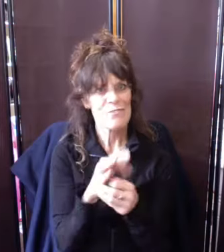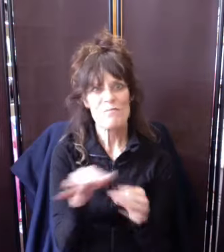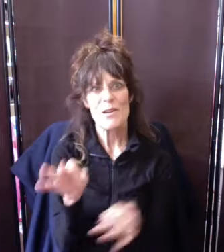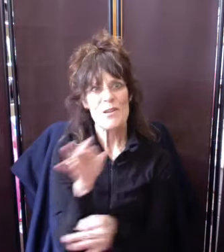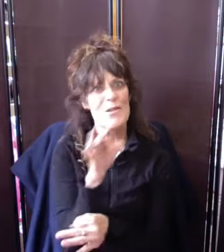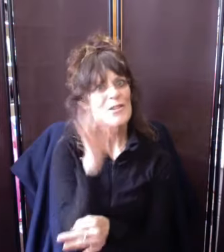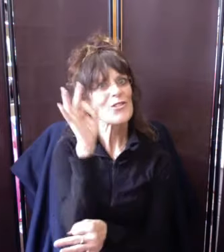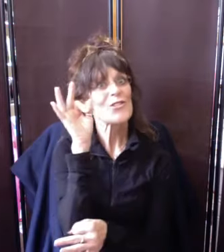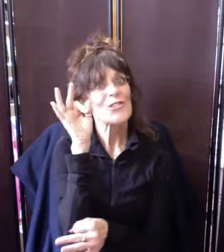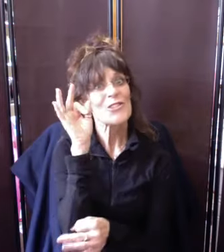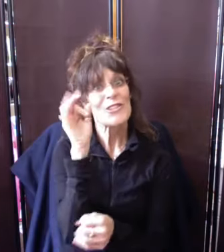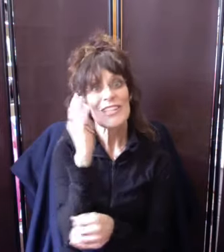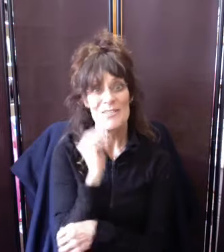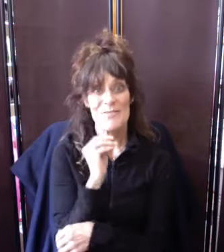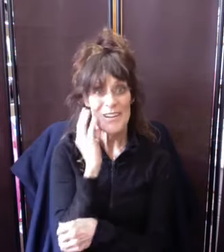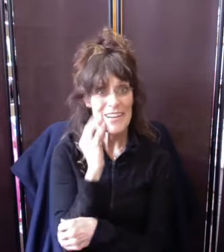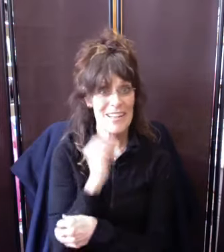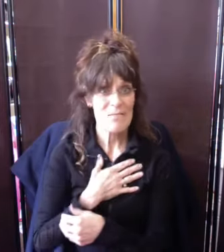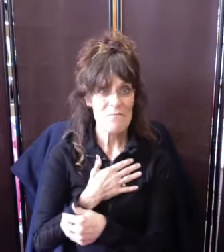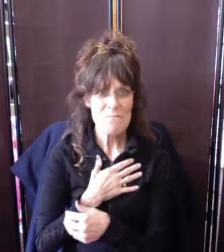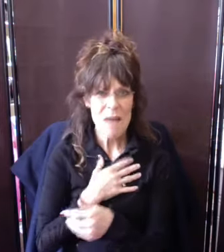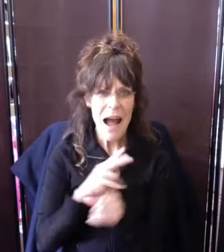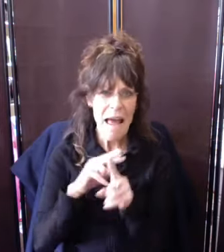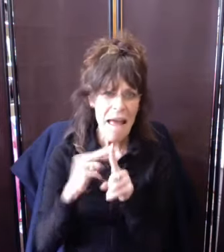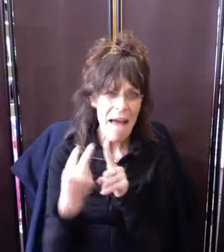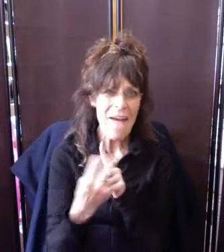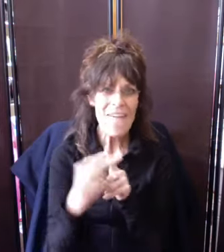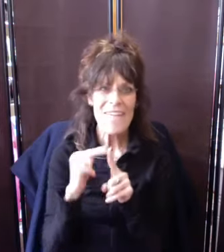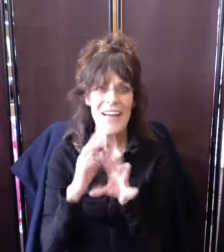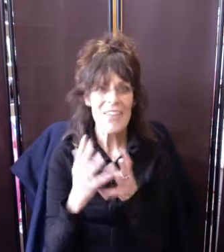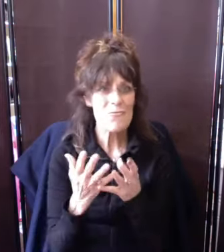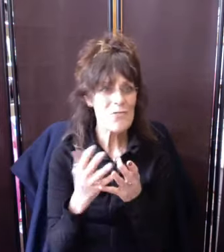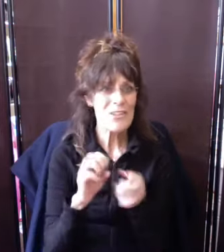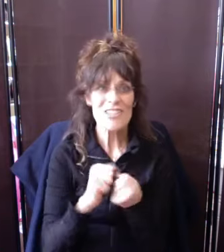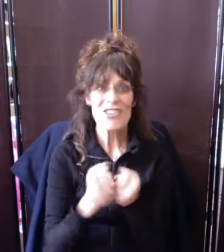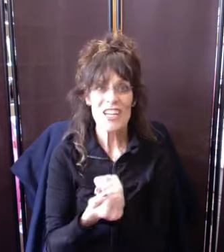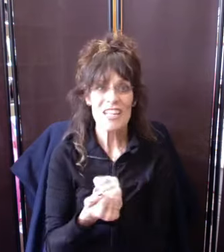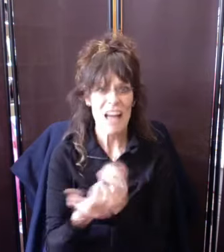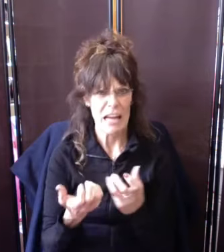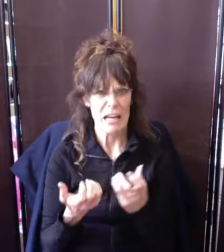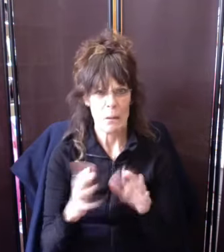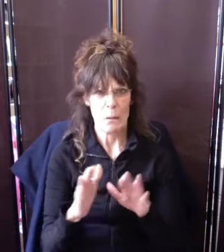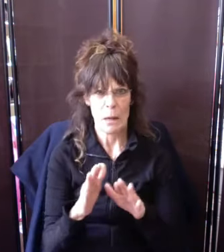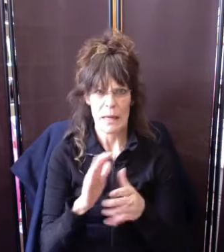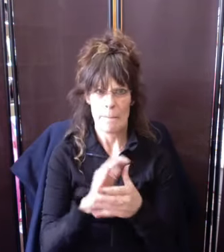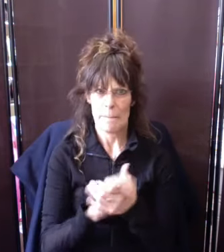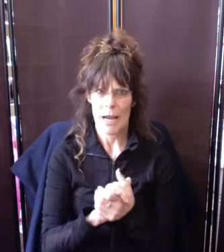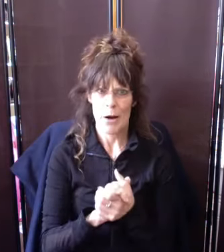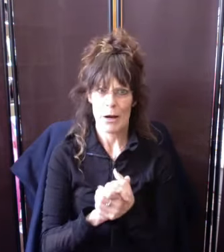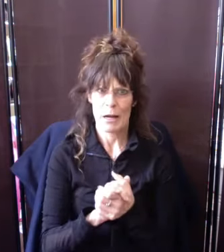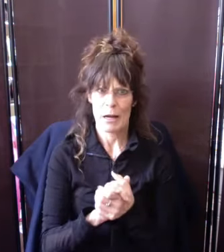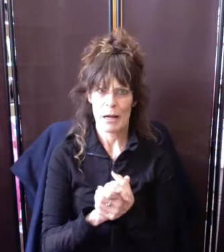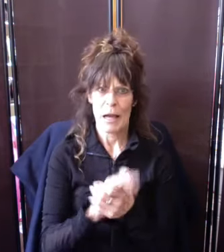experience. My whole outlook on the world has changed. I didn't want to ever get married and I certainly never wanted to have children